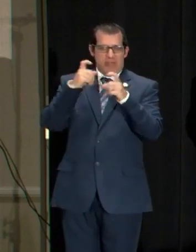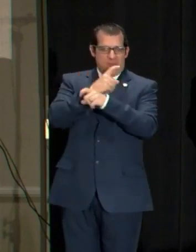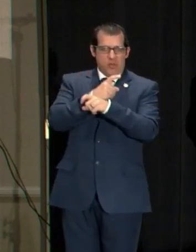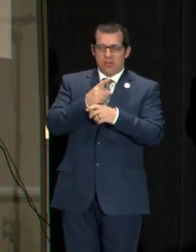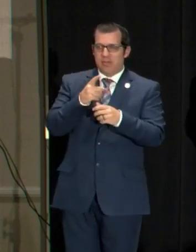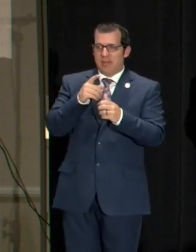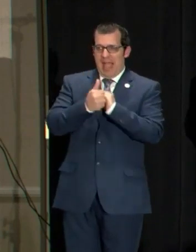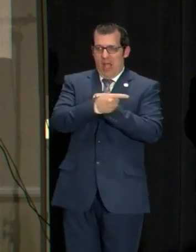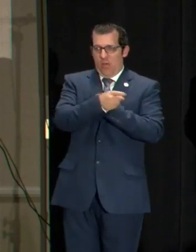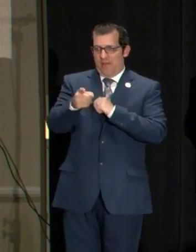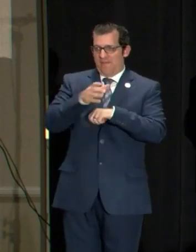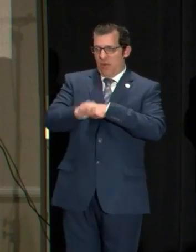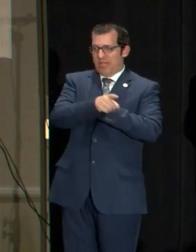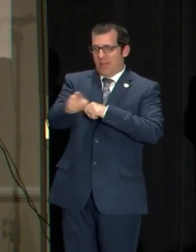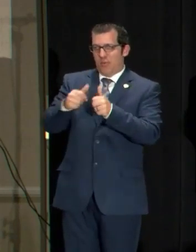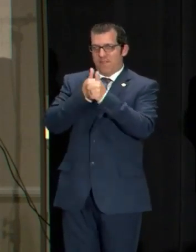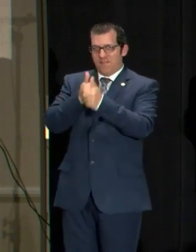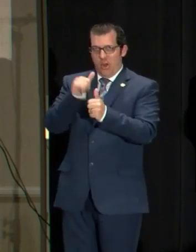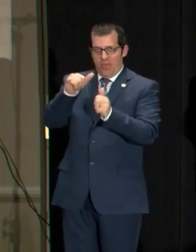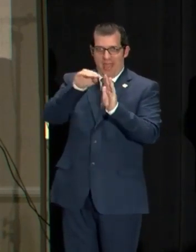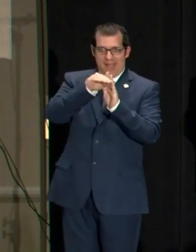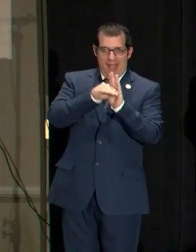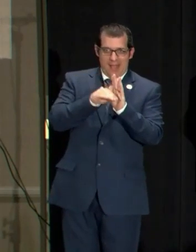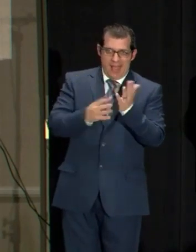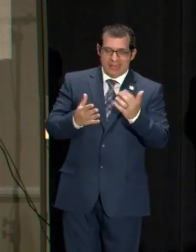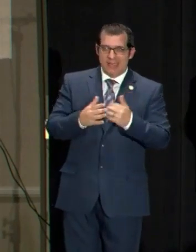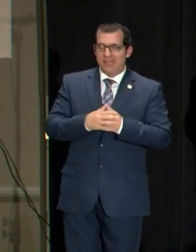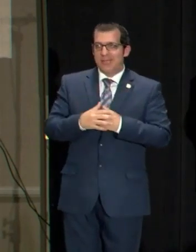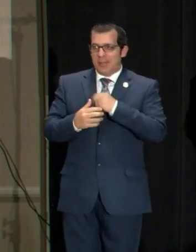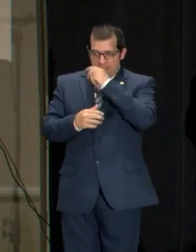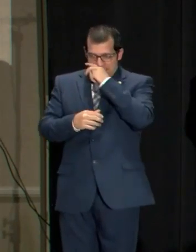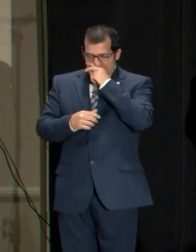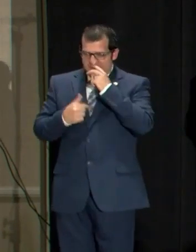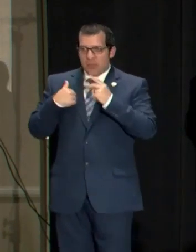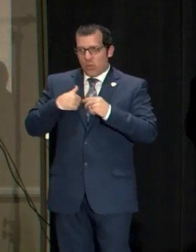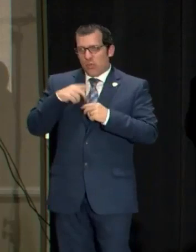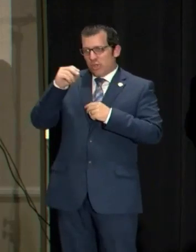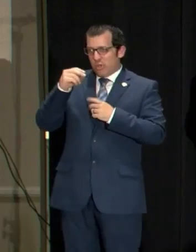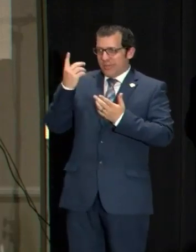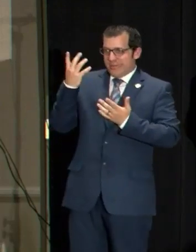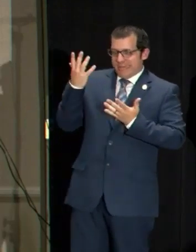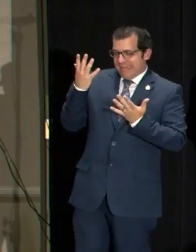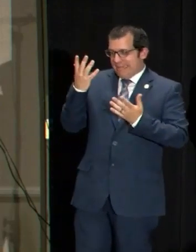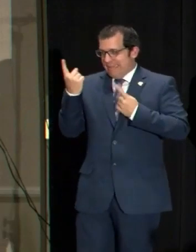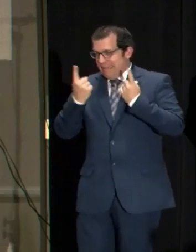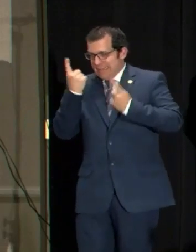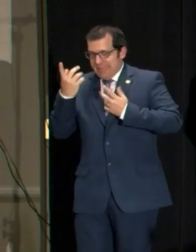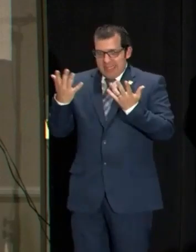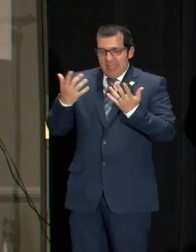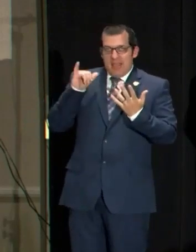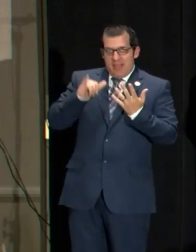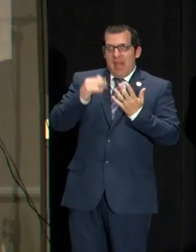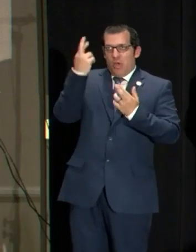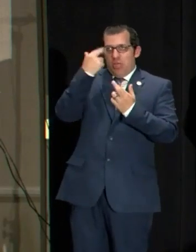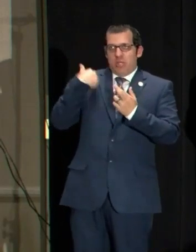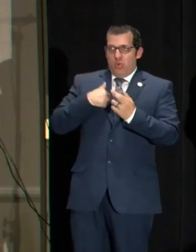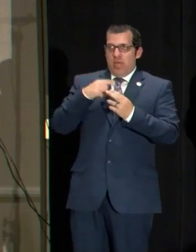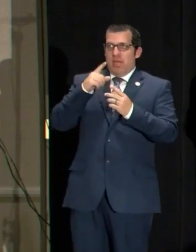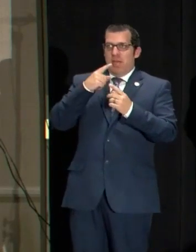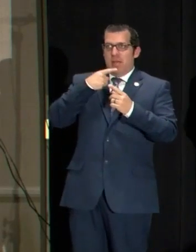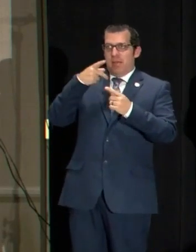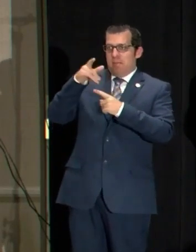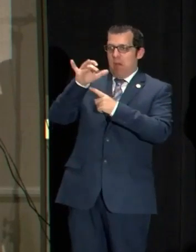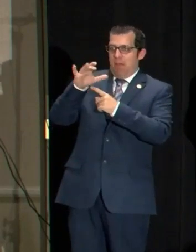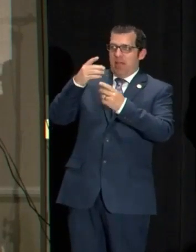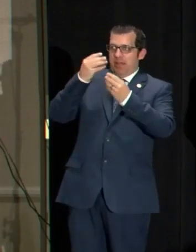get everybody to follow the guidelines? And we scratch our heads on that. That's one of the reasons we communicate publicly and